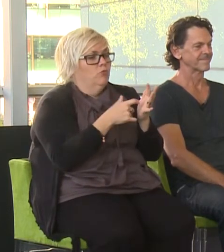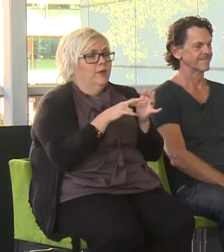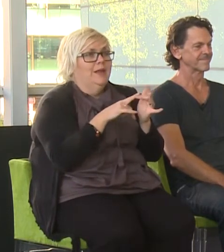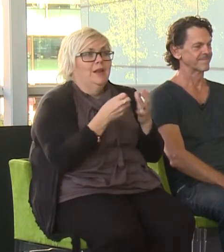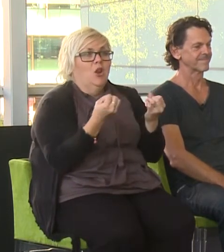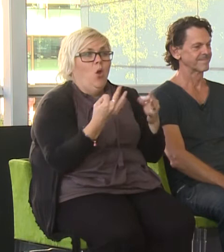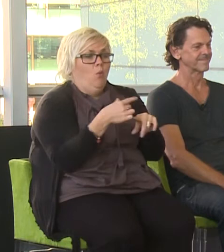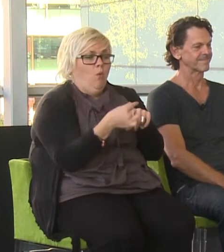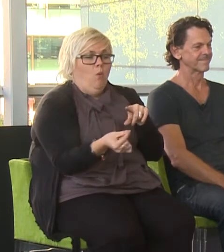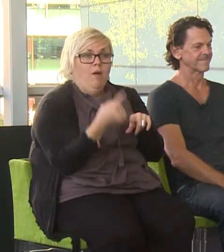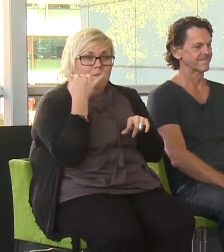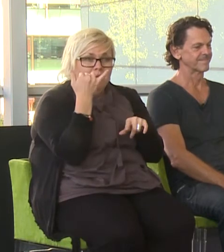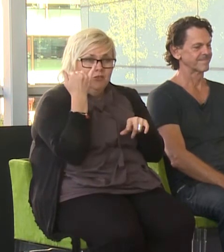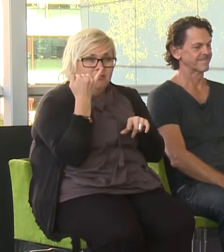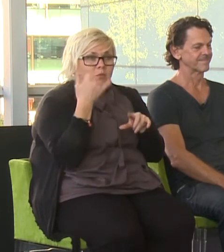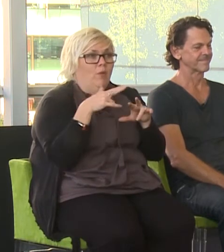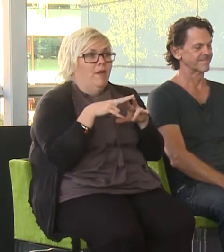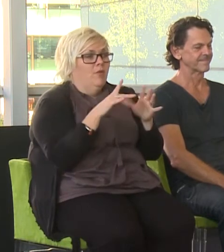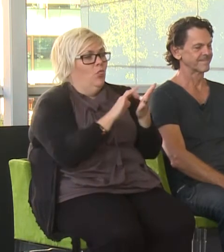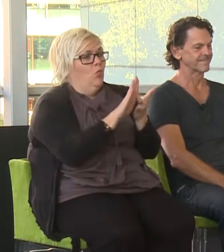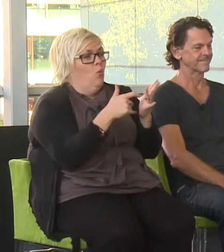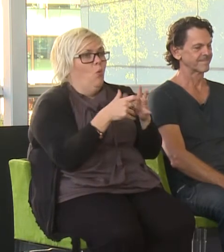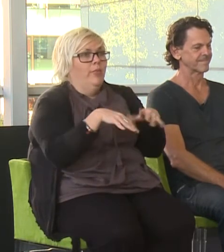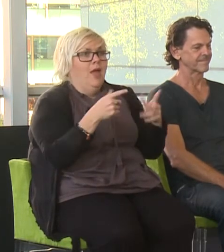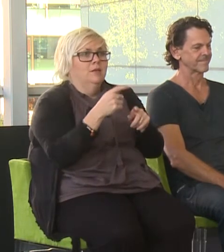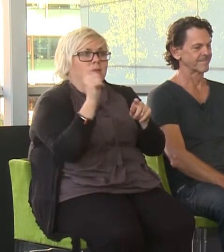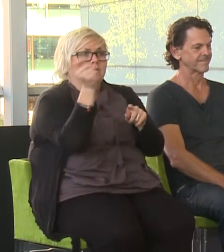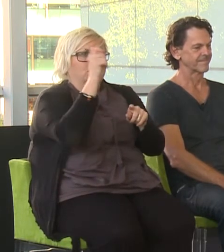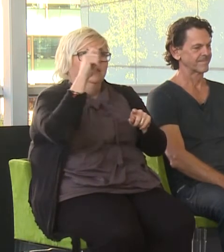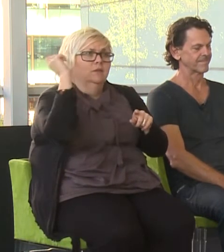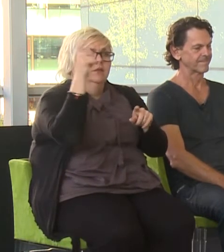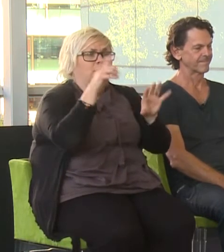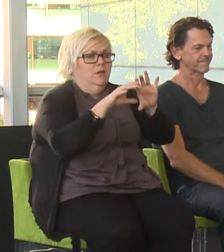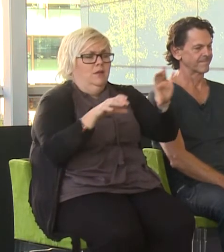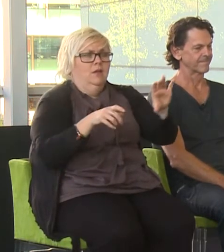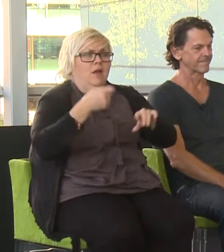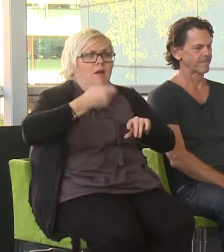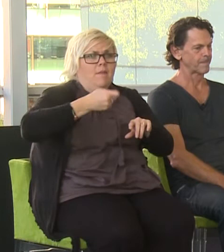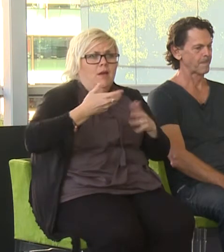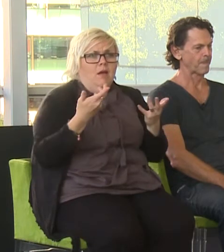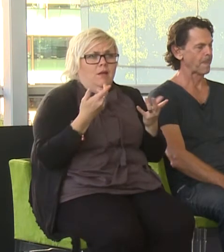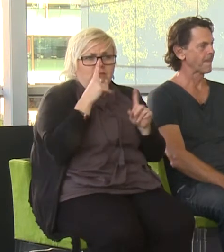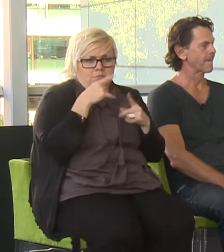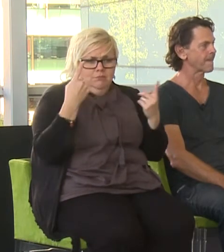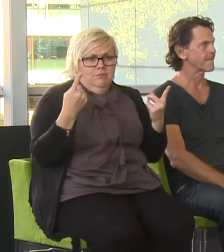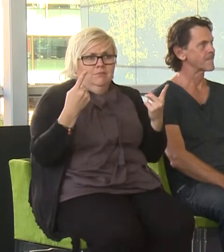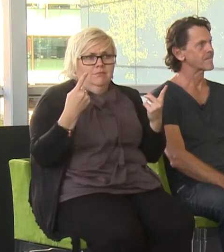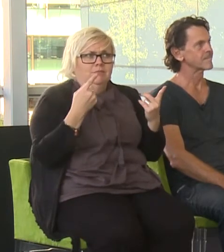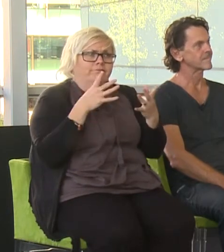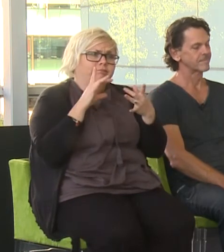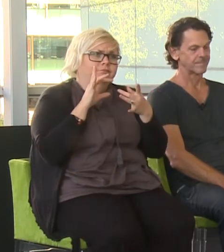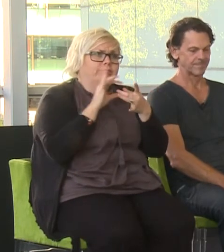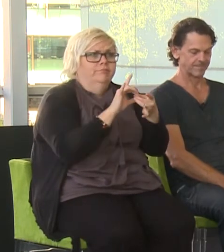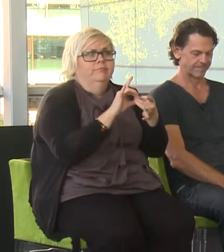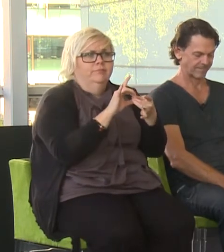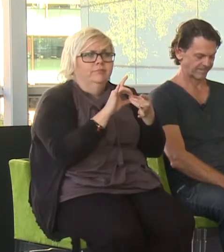his hammer. It's inconceivable. You only have to look at the dominance of the superhero genre in cinema, the popularity of the Comic-Con